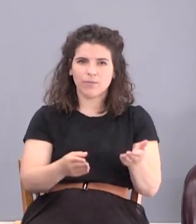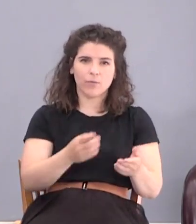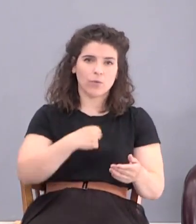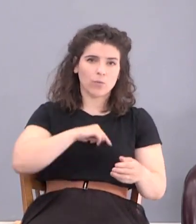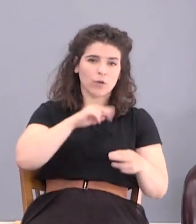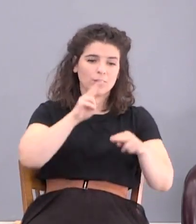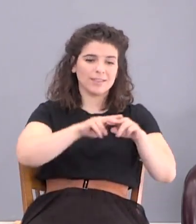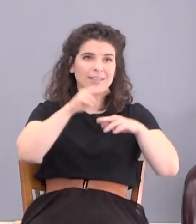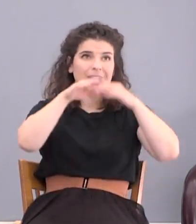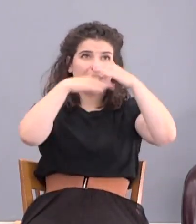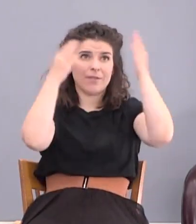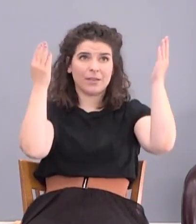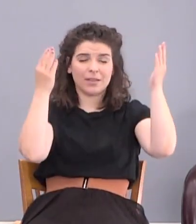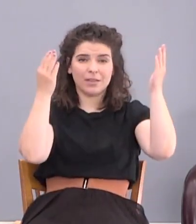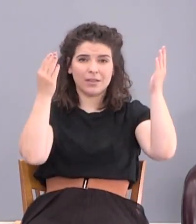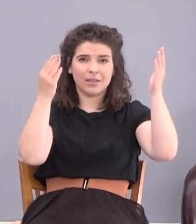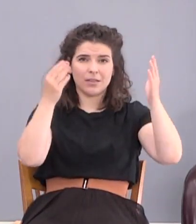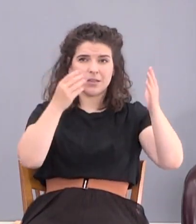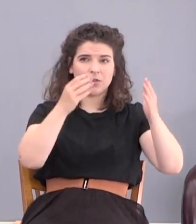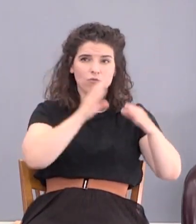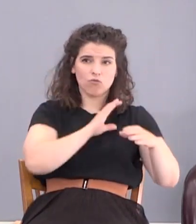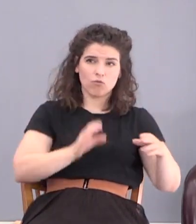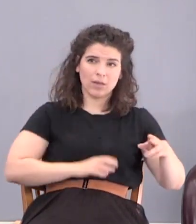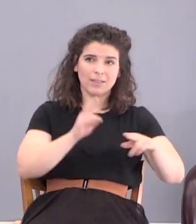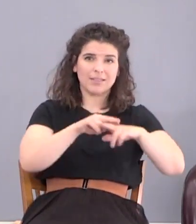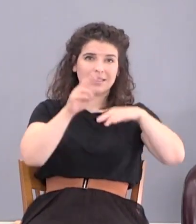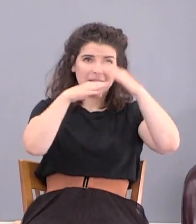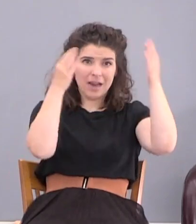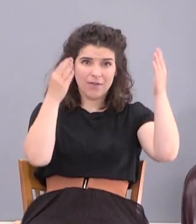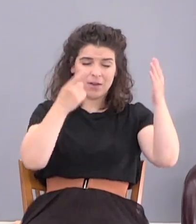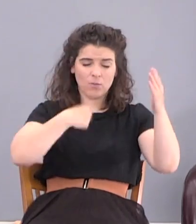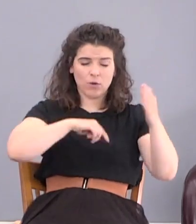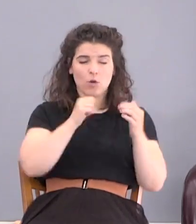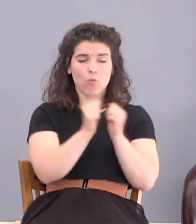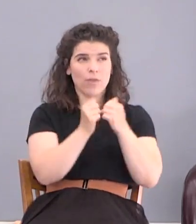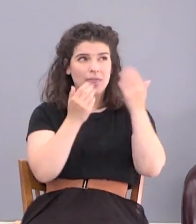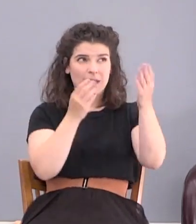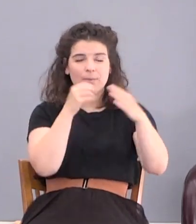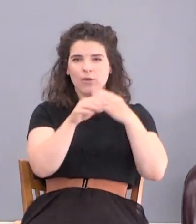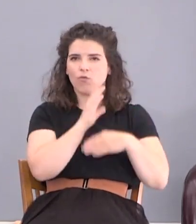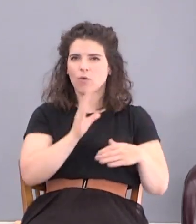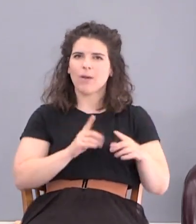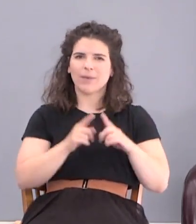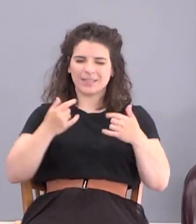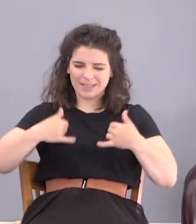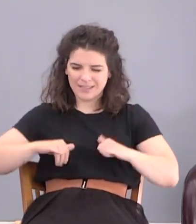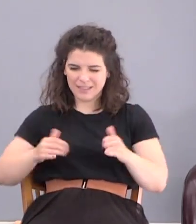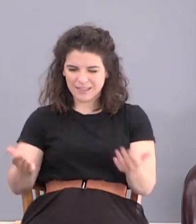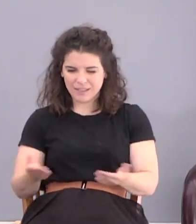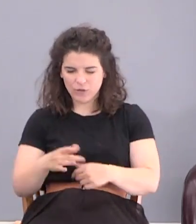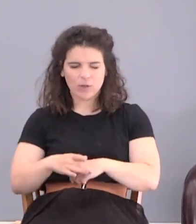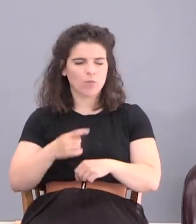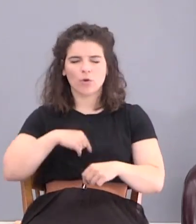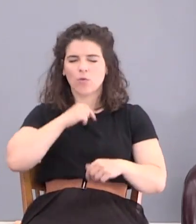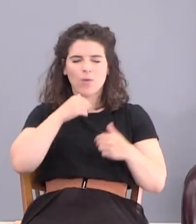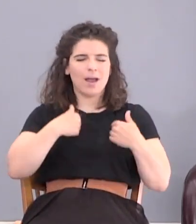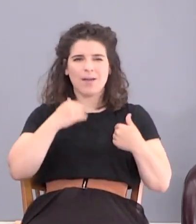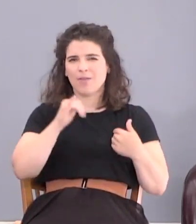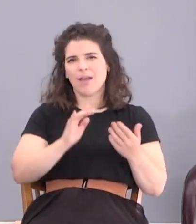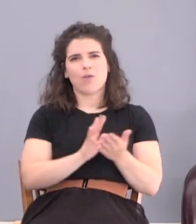heavenly places. We are with him in Christ. But we're still here on the earth. We haven't gotten that glorified